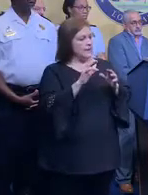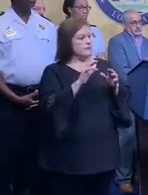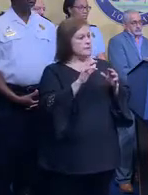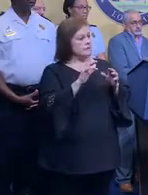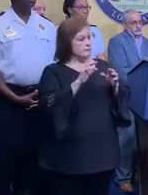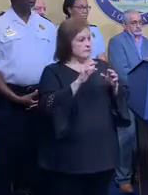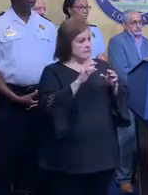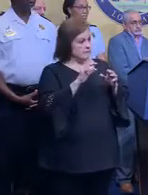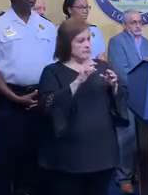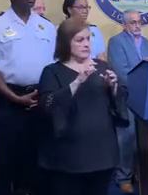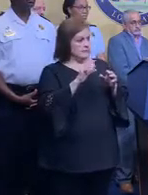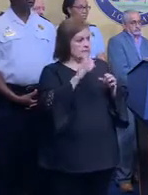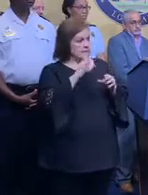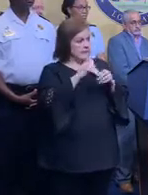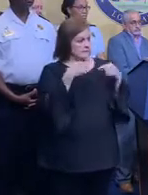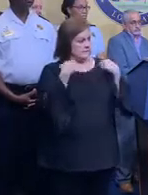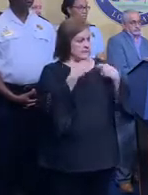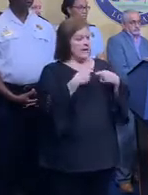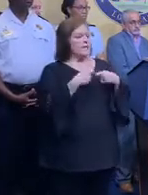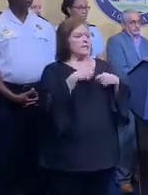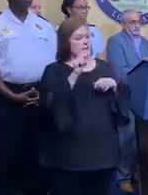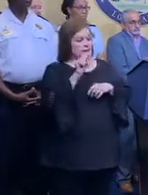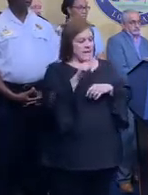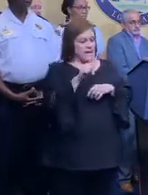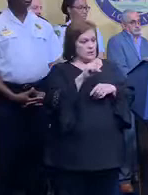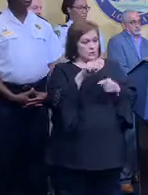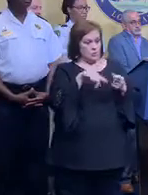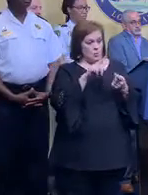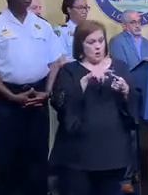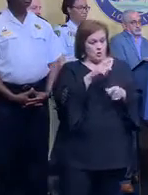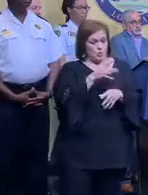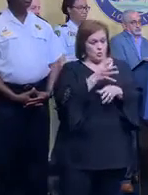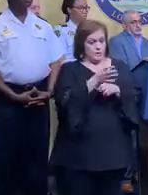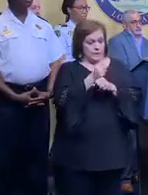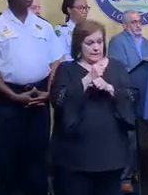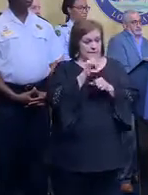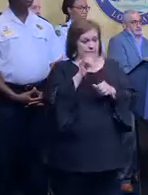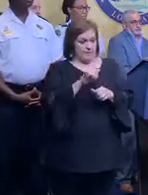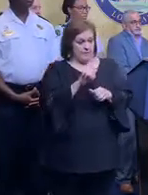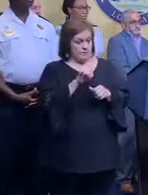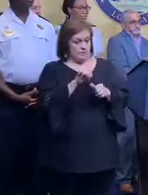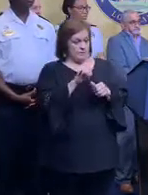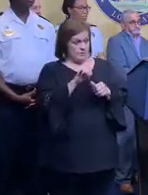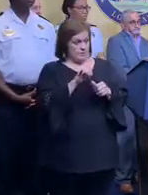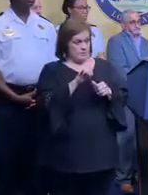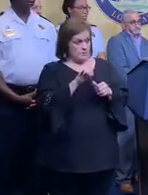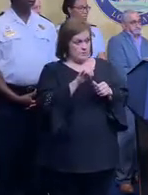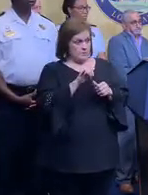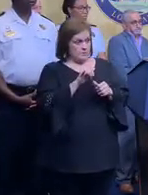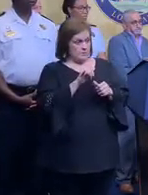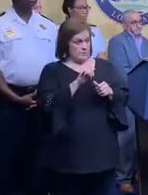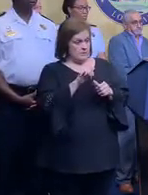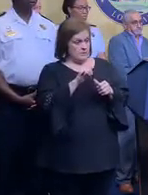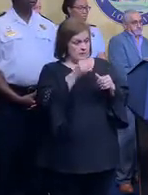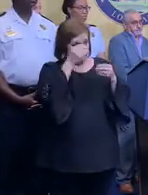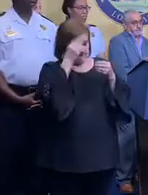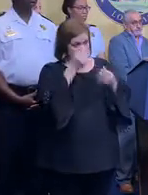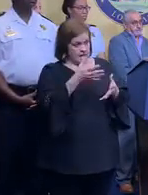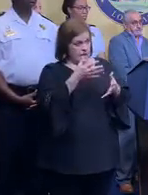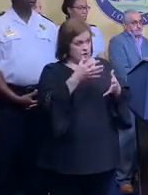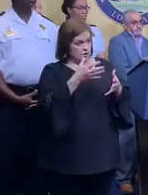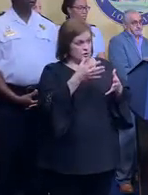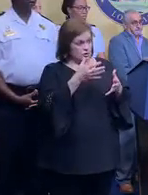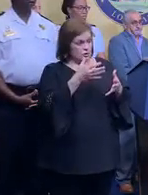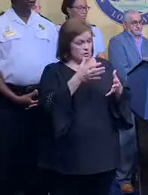in Spanish. Yes, actually they are, and even when you're receiving these notices with your